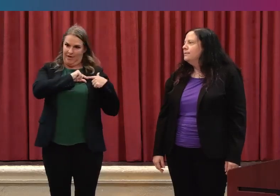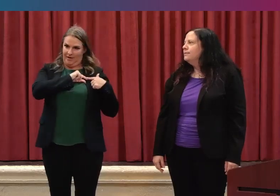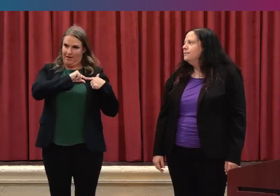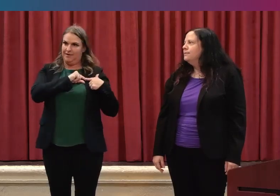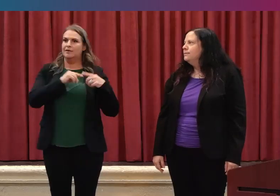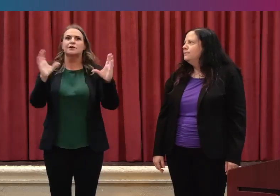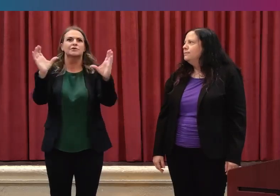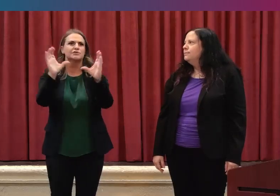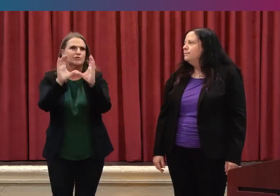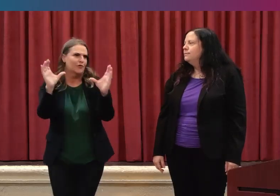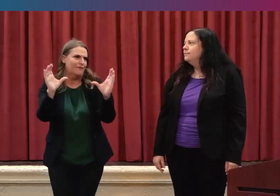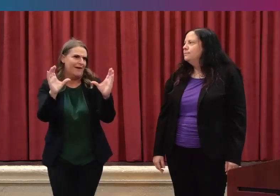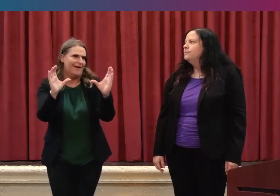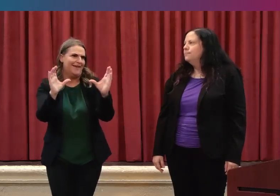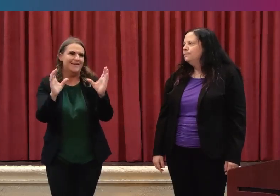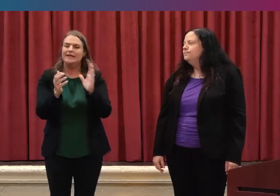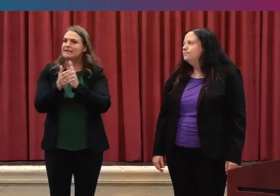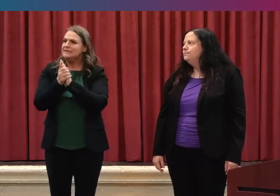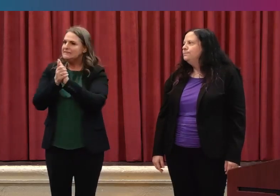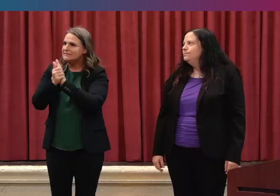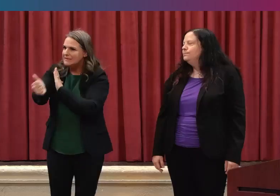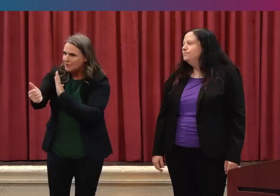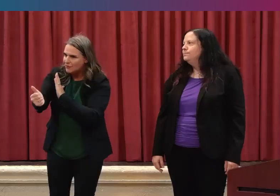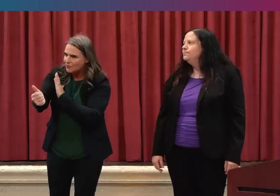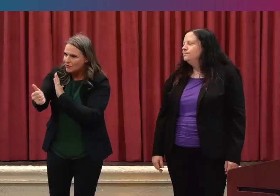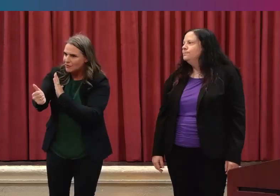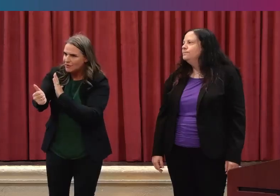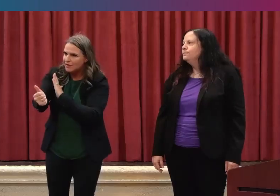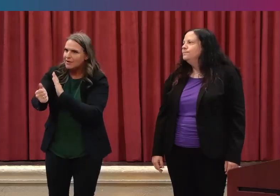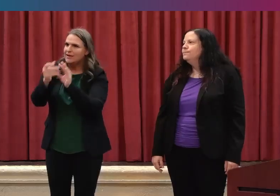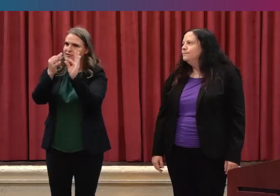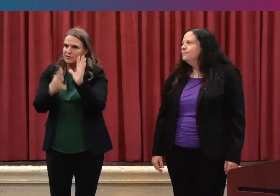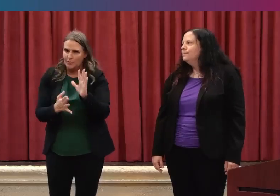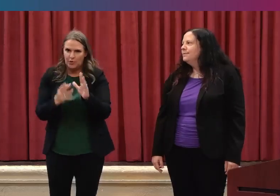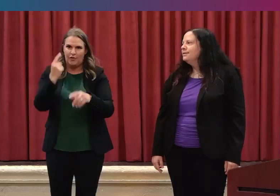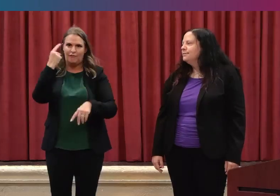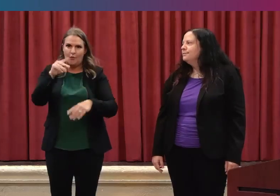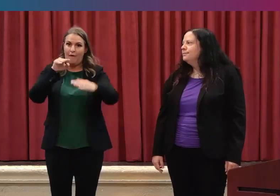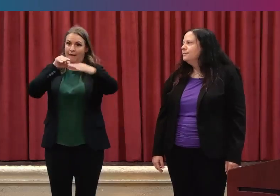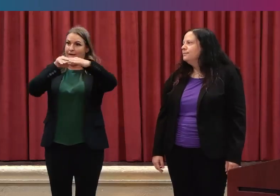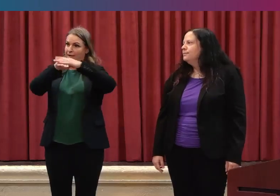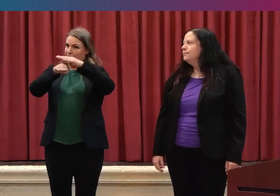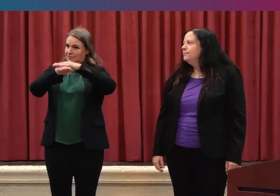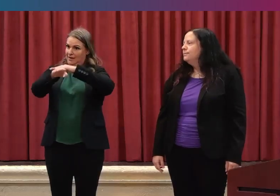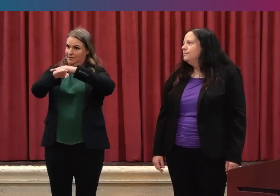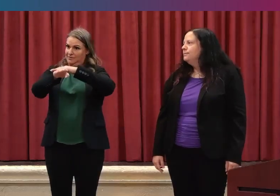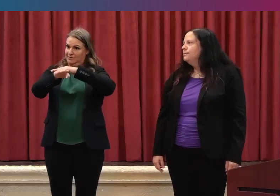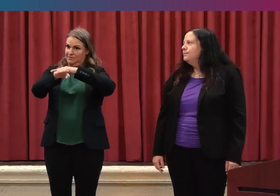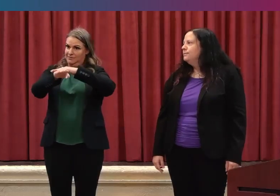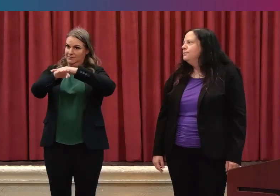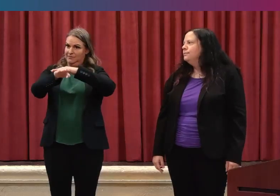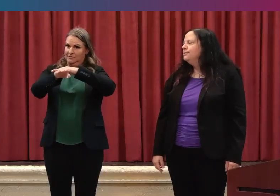events. But what I'm saying, if you want a qualified, certified, skilled interpreter for